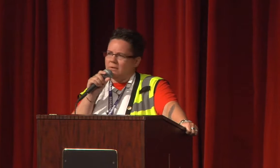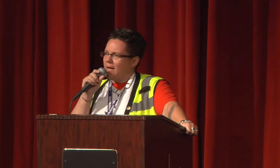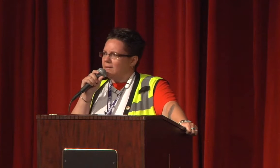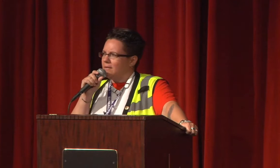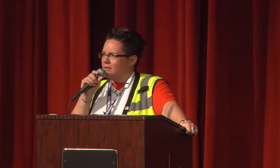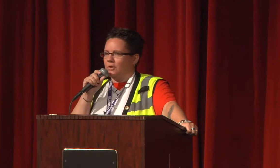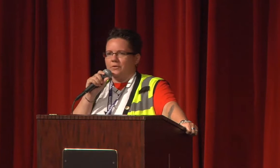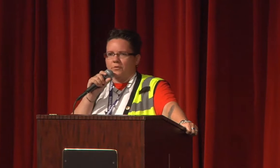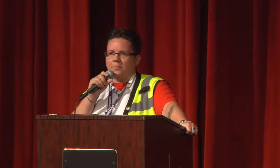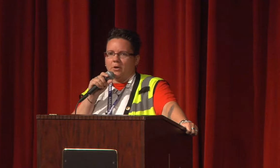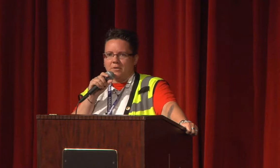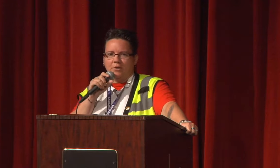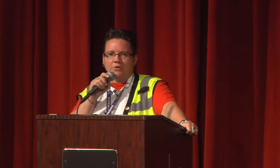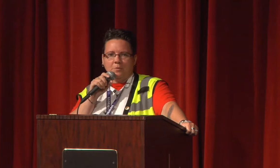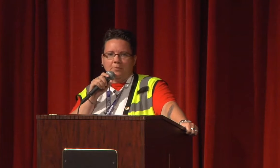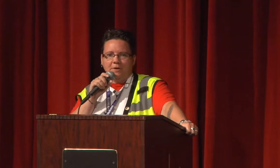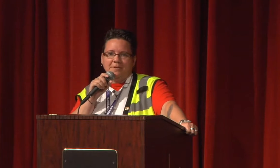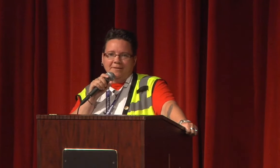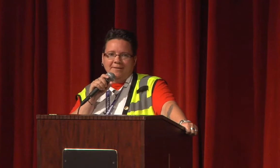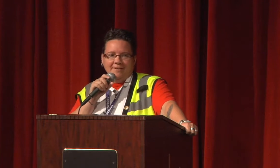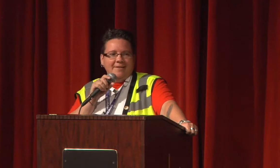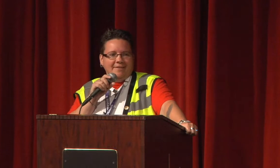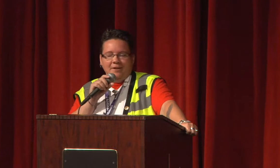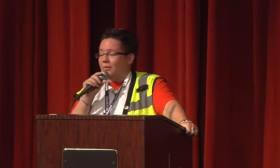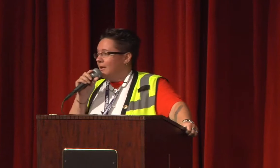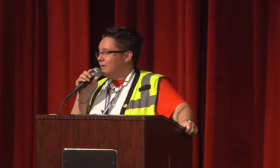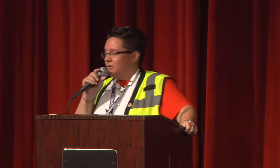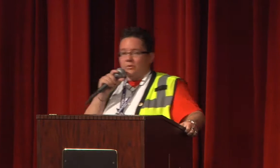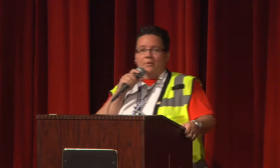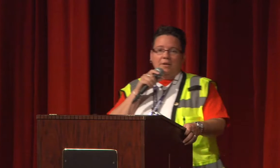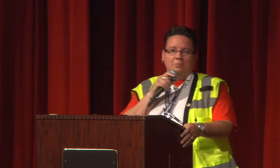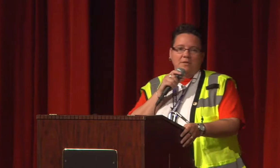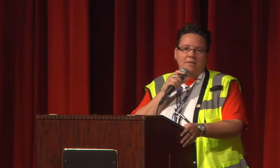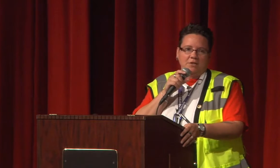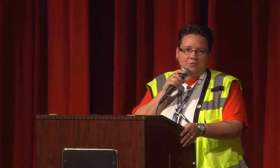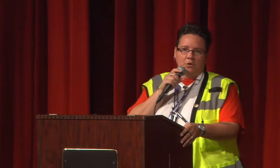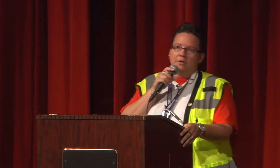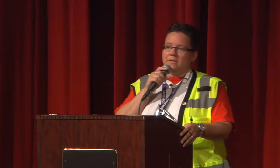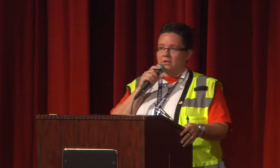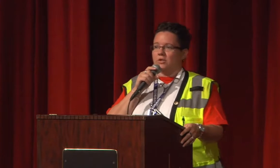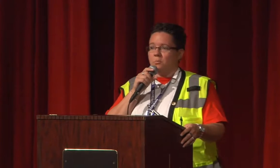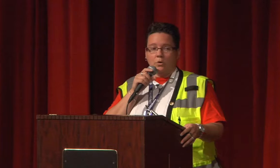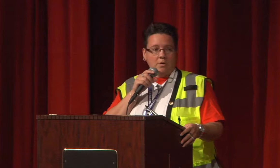actually last in service over at PRC. You guys remember them? Yeah, well, they're here to do another presentation for you and teach us some